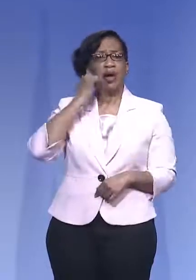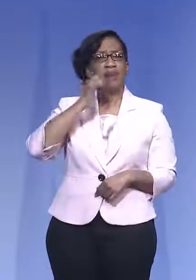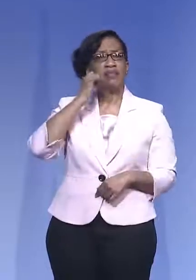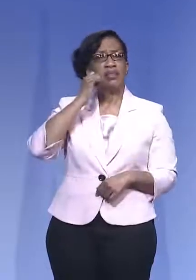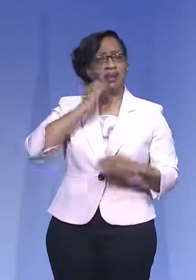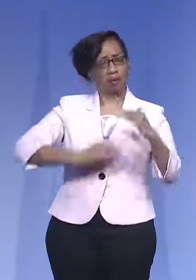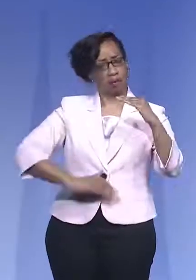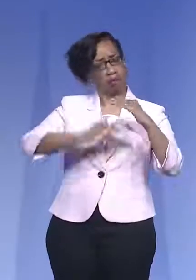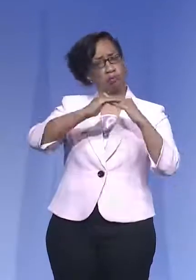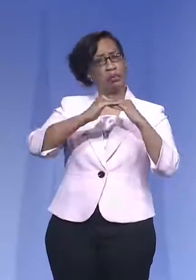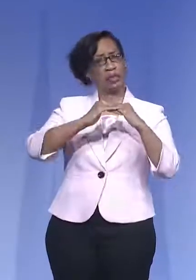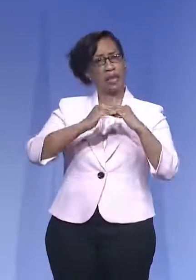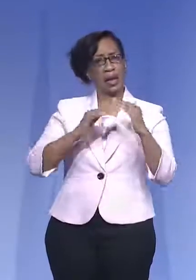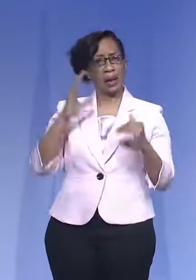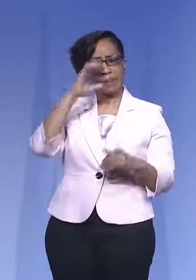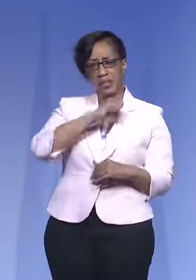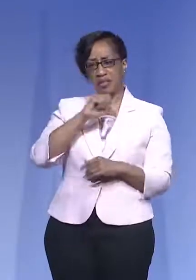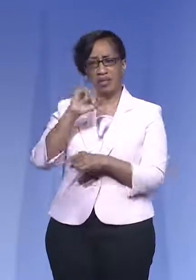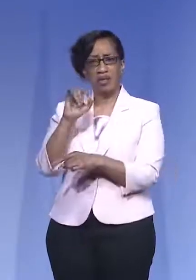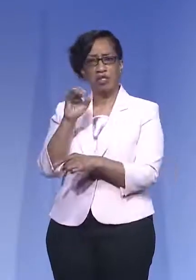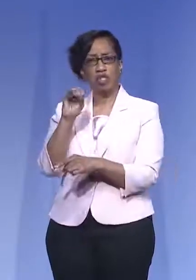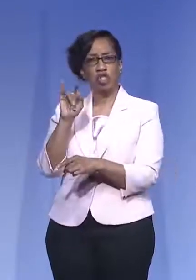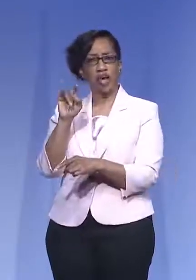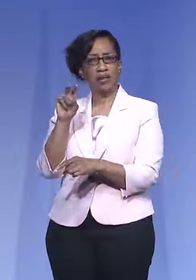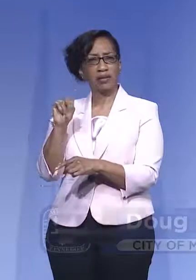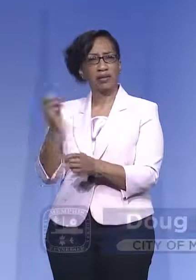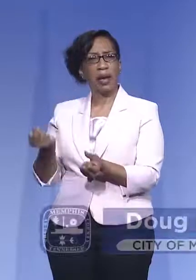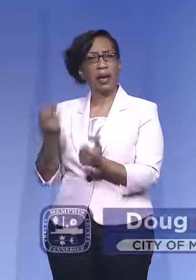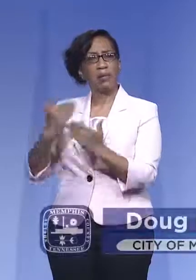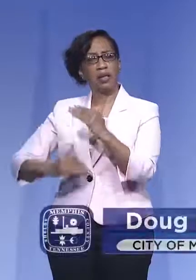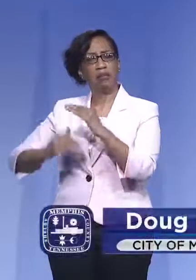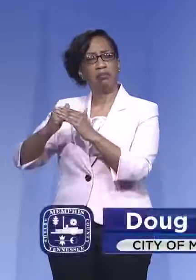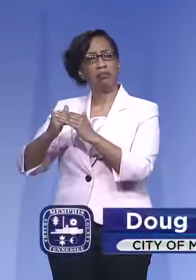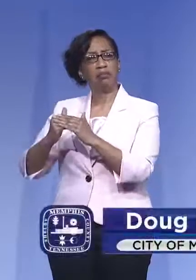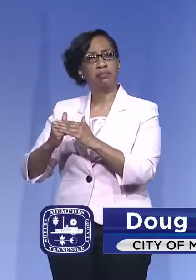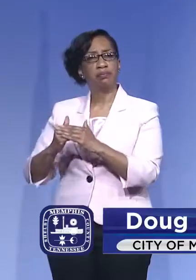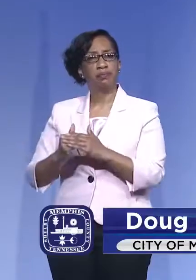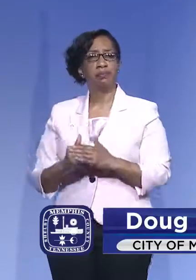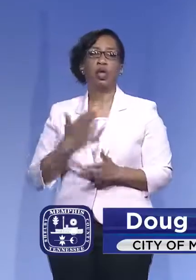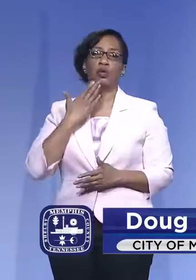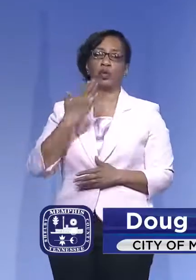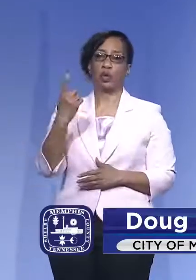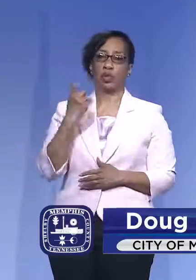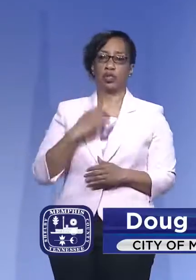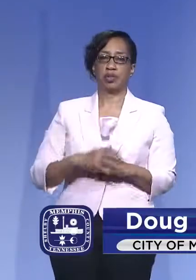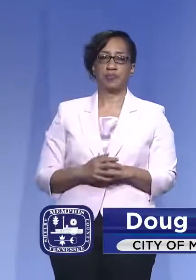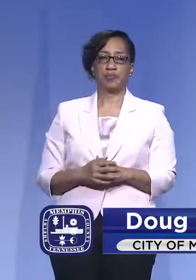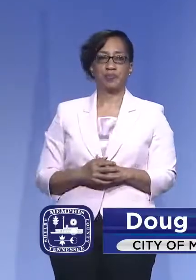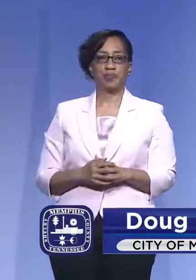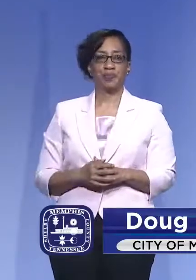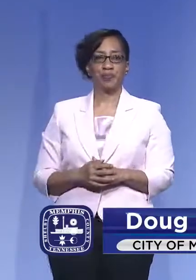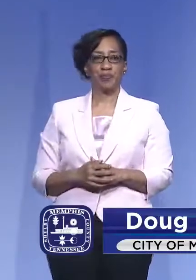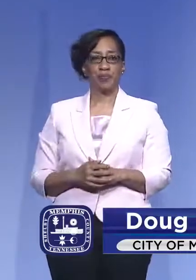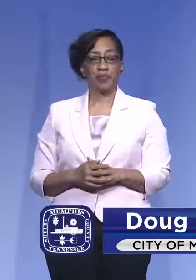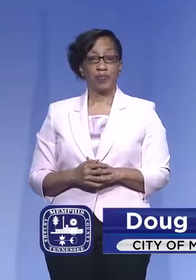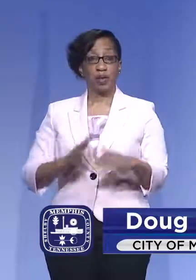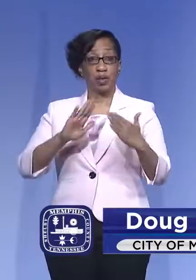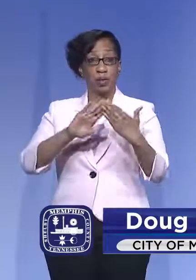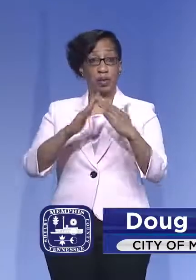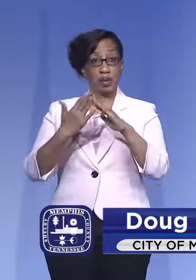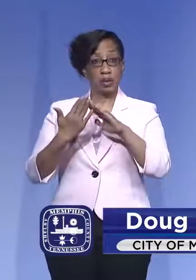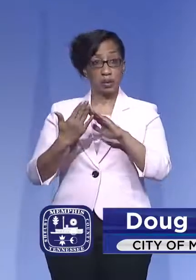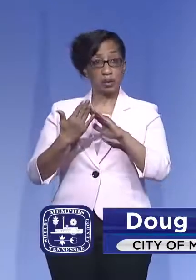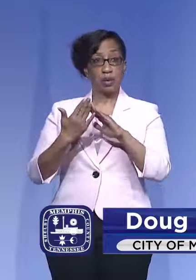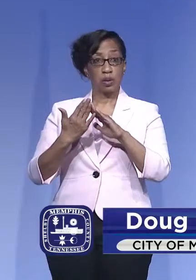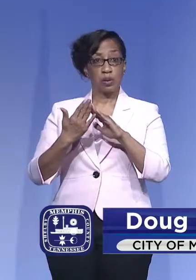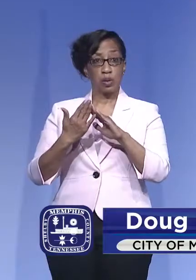Jackson Ave? Sorry if I missed that. Okay, so it's a good question, Sam. We have the community vaccination